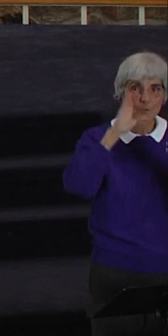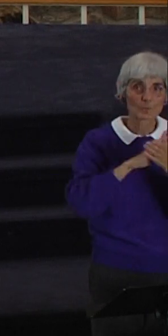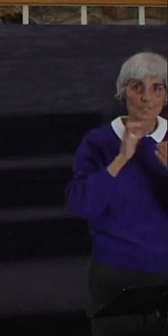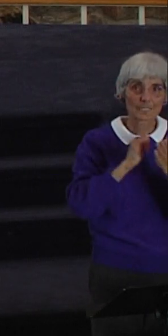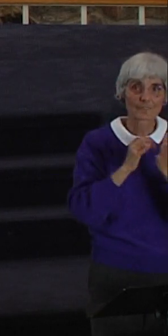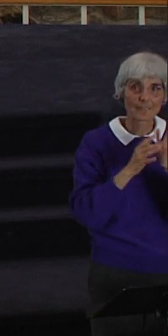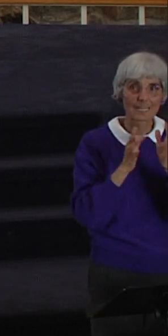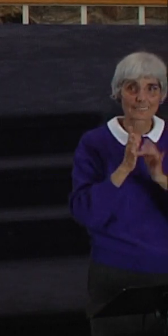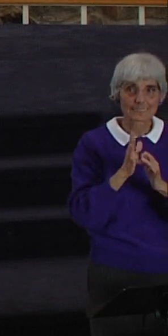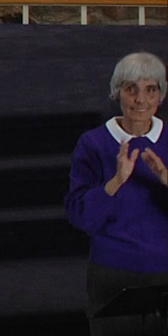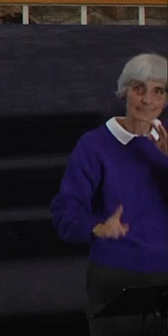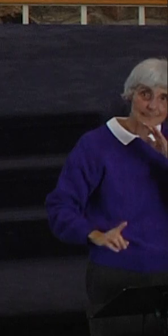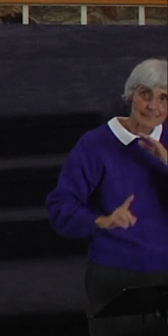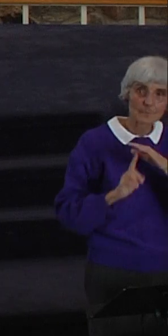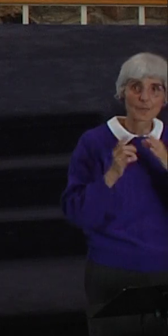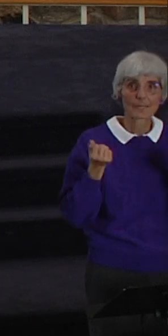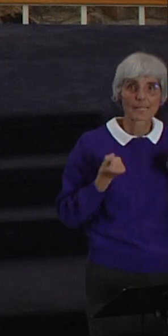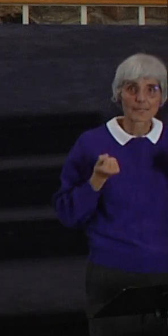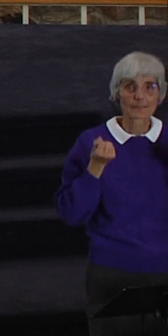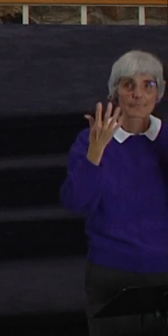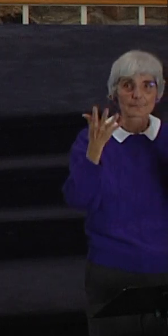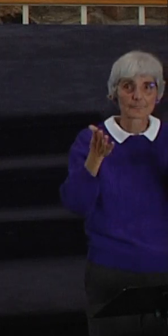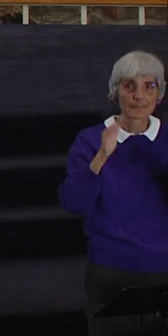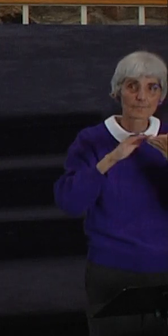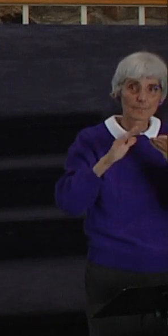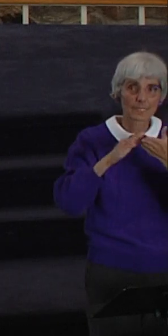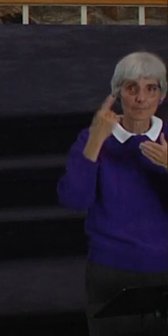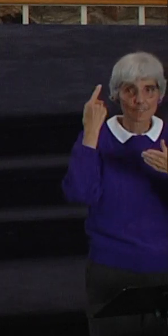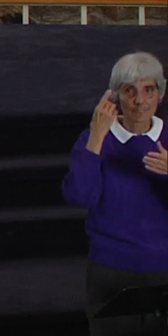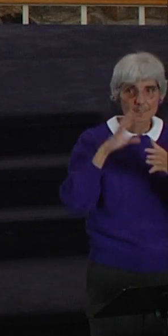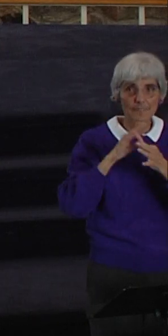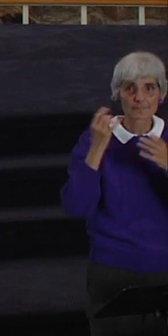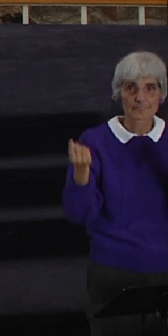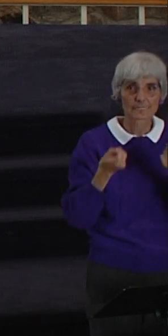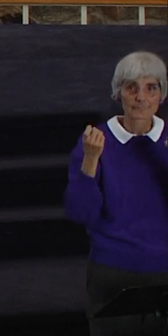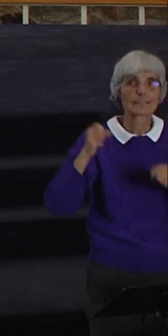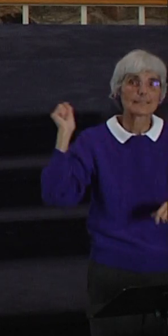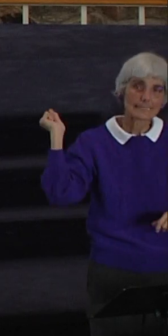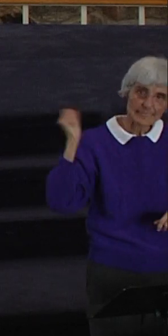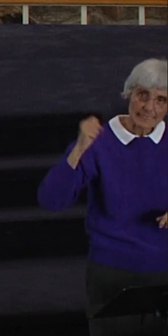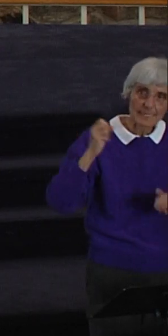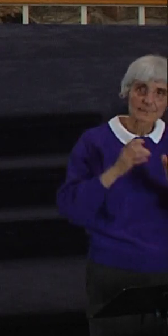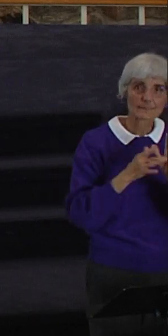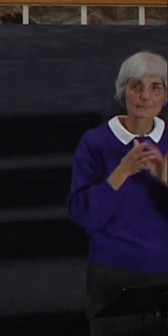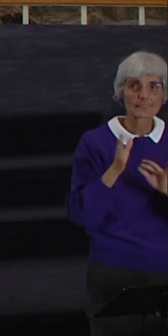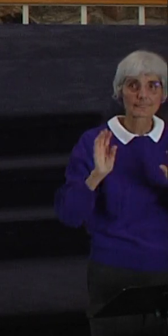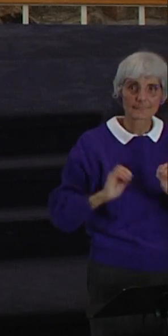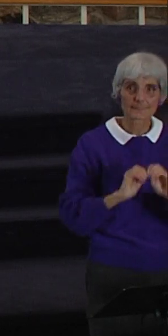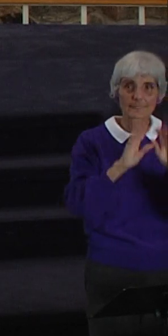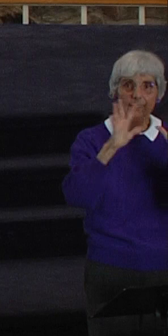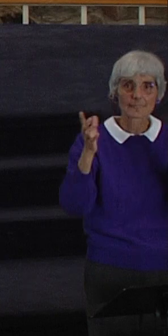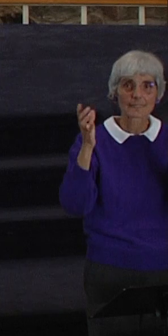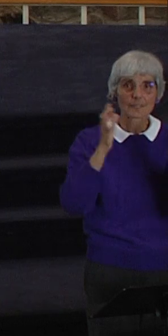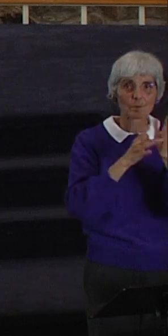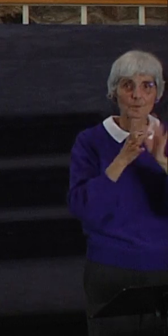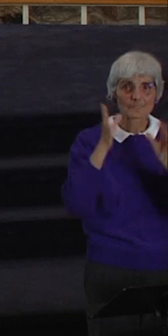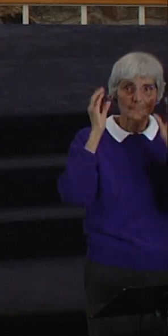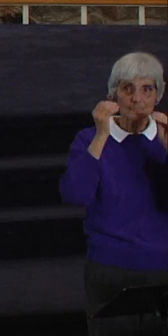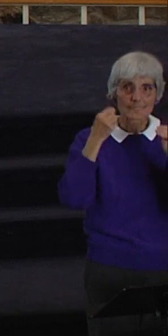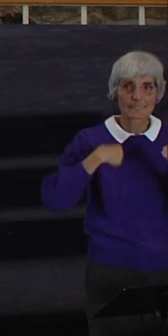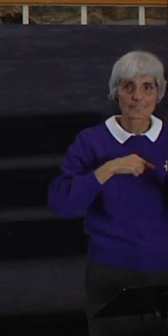is present in the sacrament offering you the forgiveness of sins? Yes, Jesus is clear when he teaches us that we need to see his